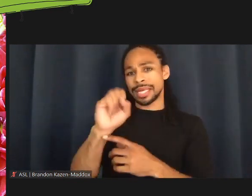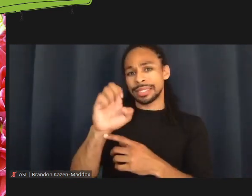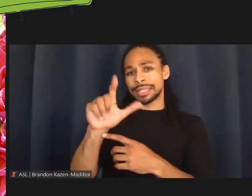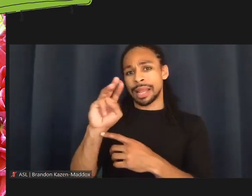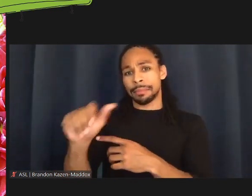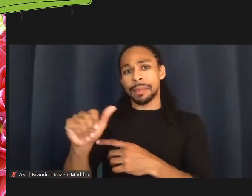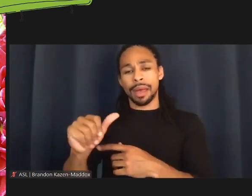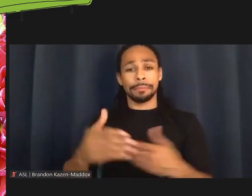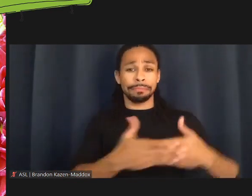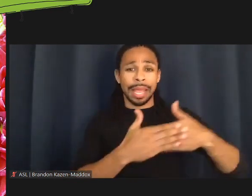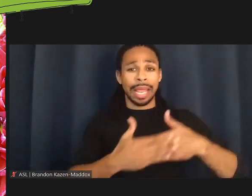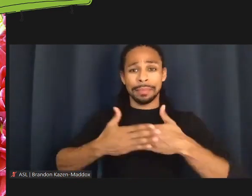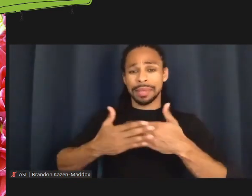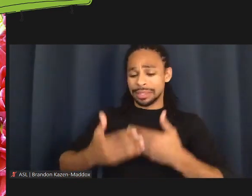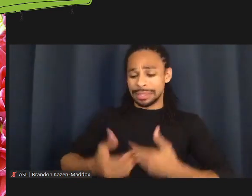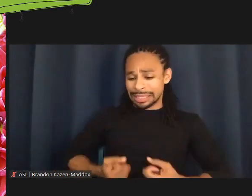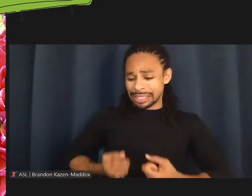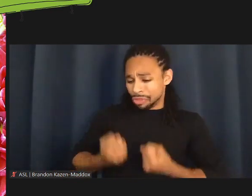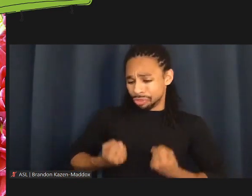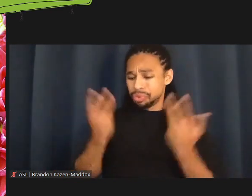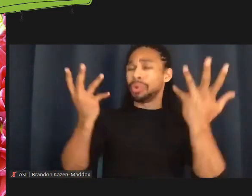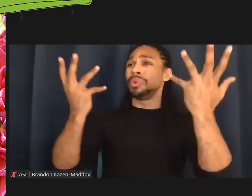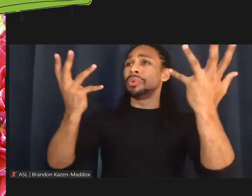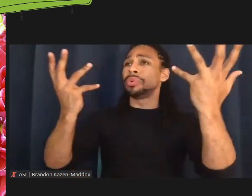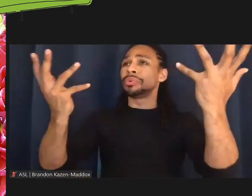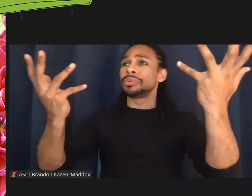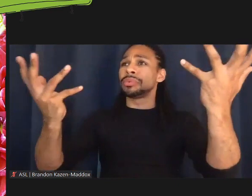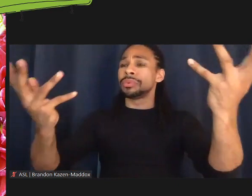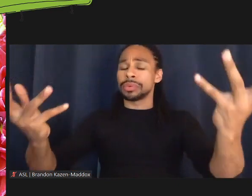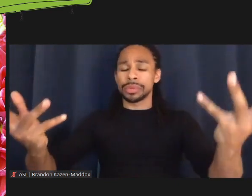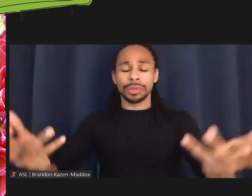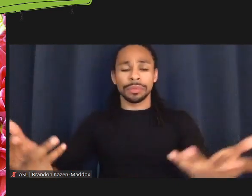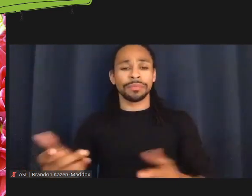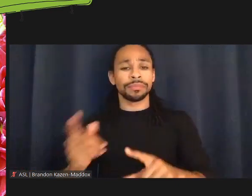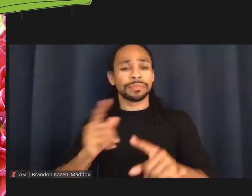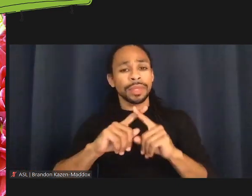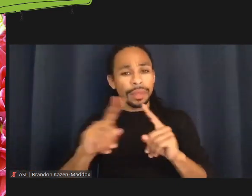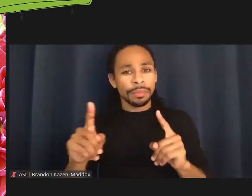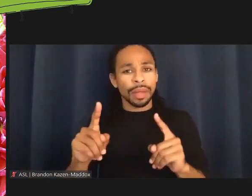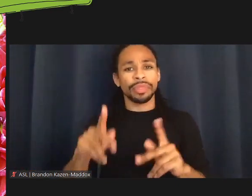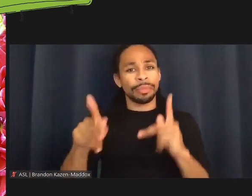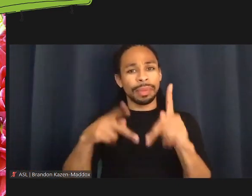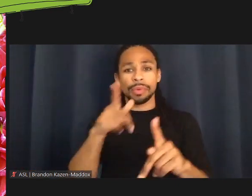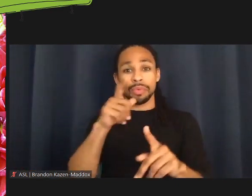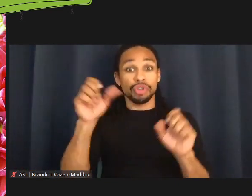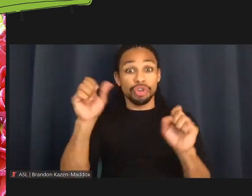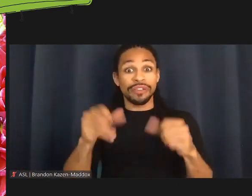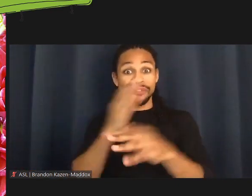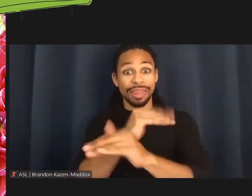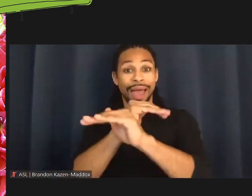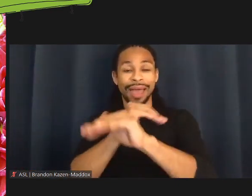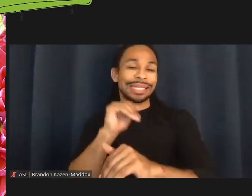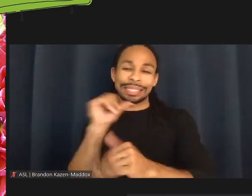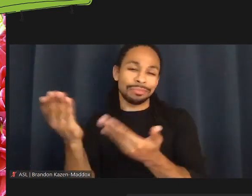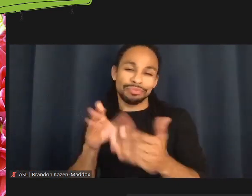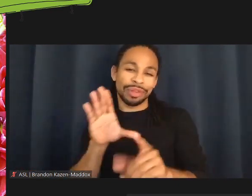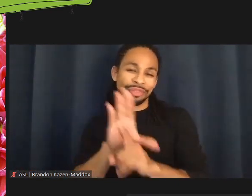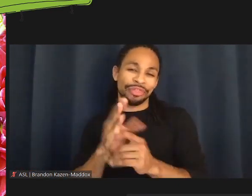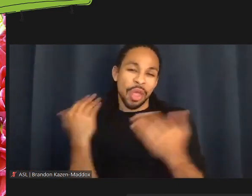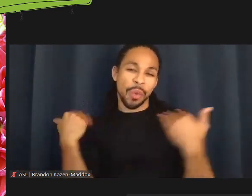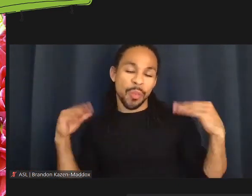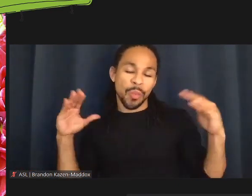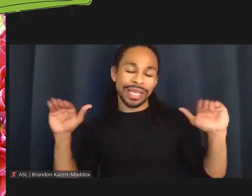before directing her impulse inward. But of course, the people who could fly couldn't bring their wings. My brother's self-prescribed